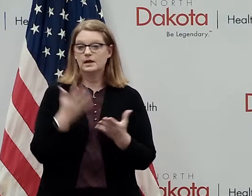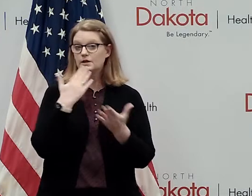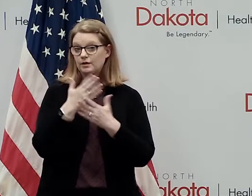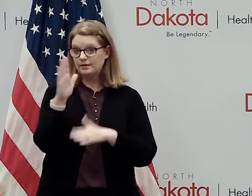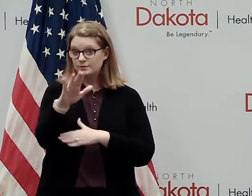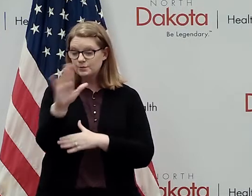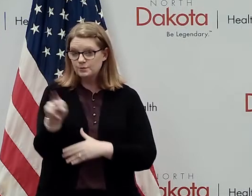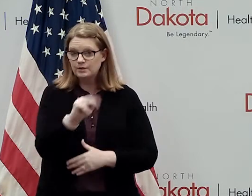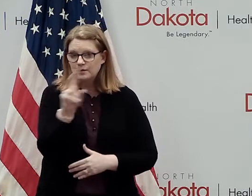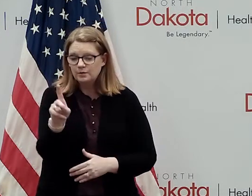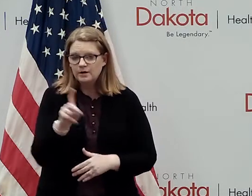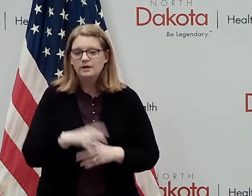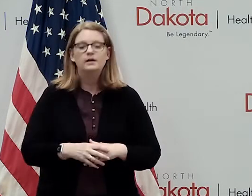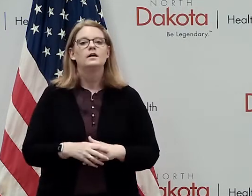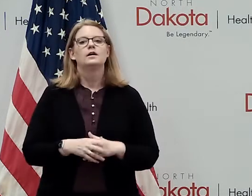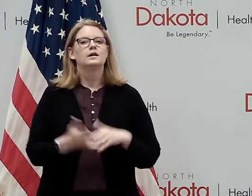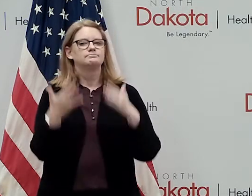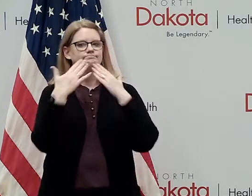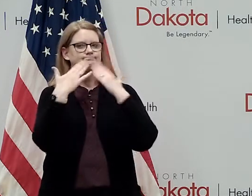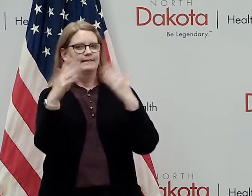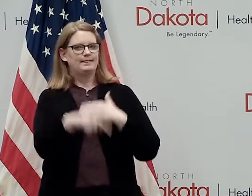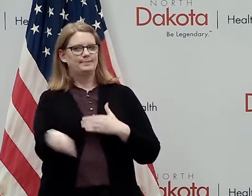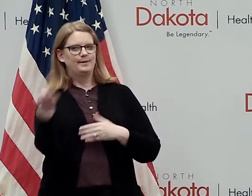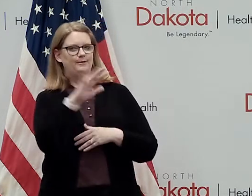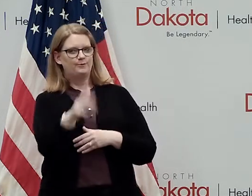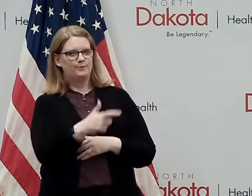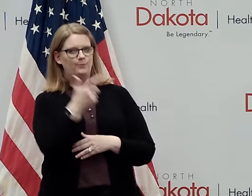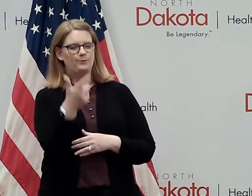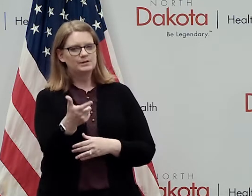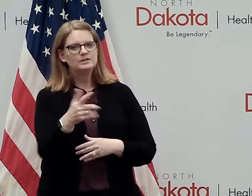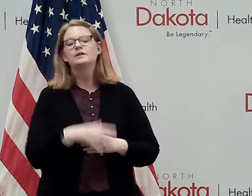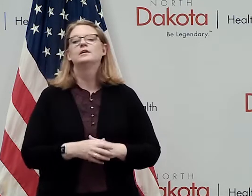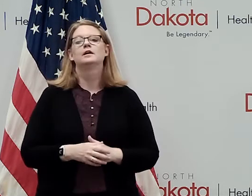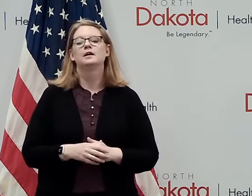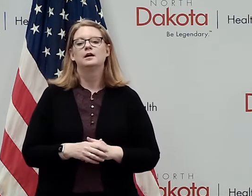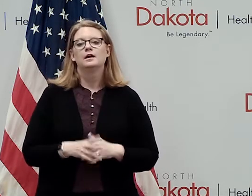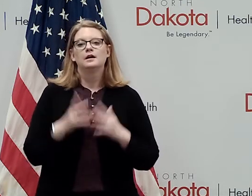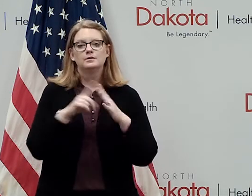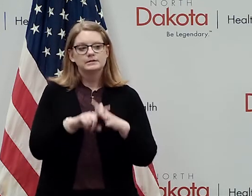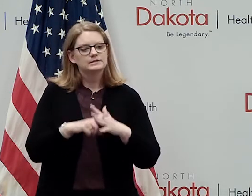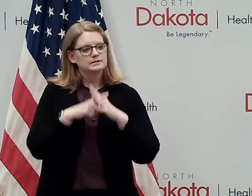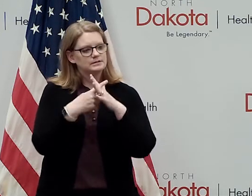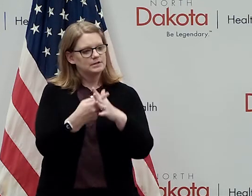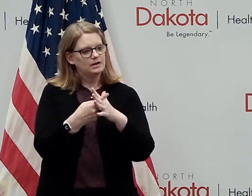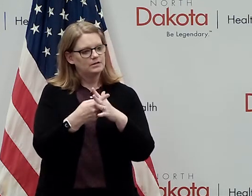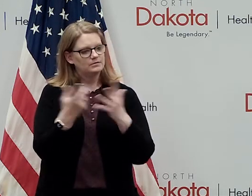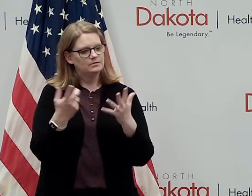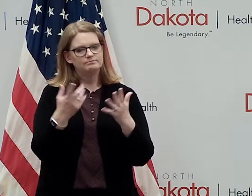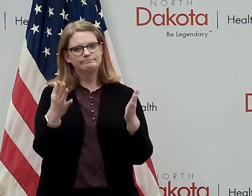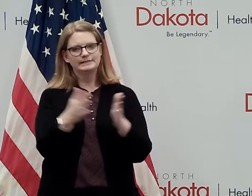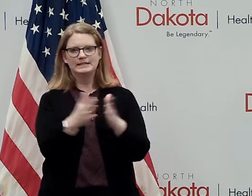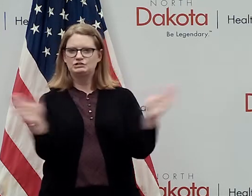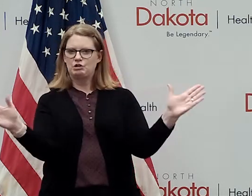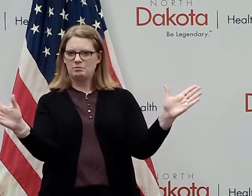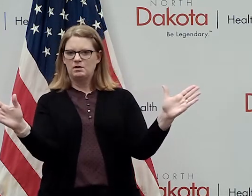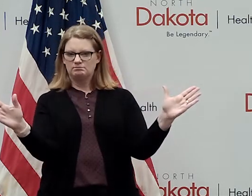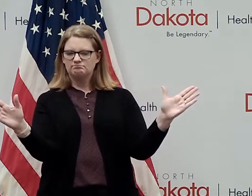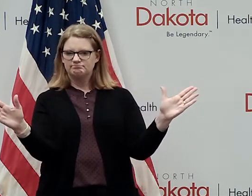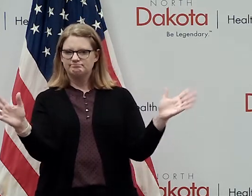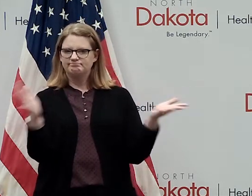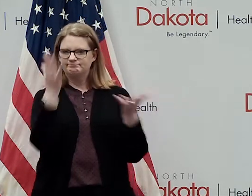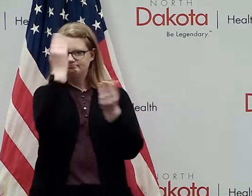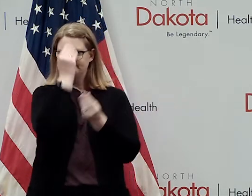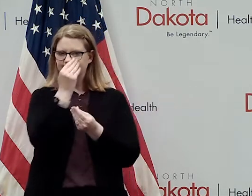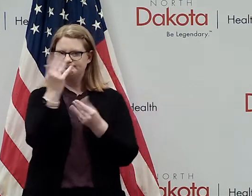Good afternoon, North Dakota. Thank you for tuning in today. I want to start off just with a general statement before we get into